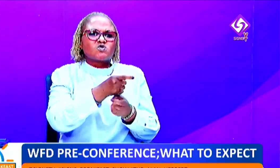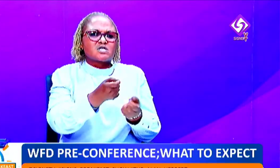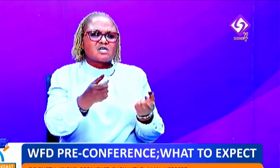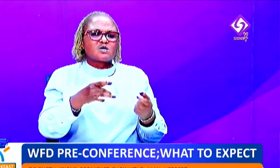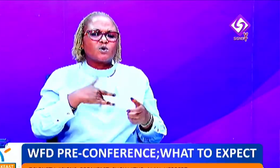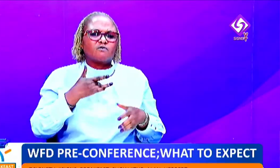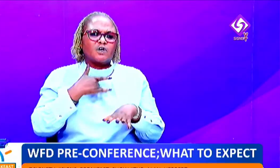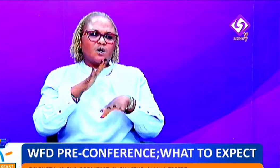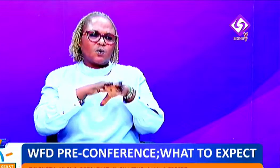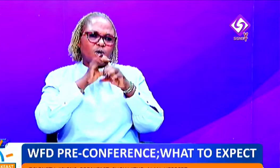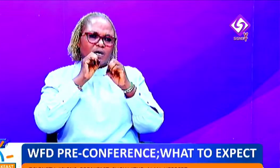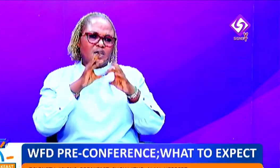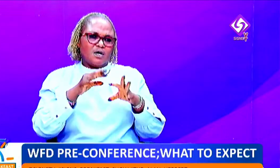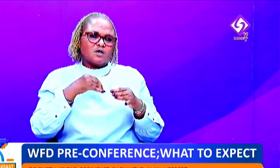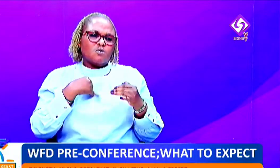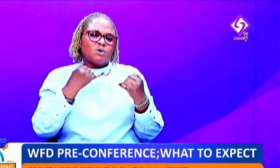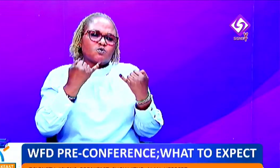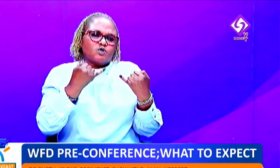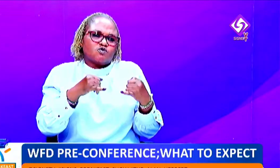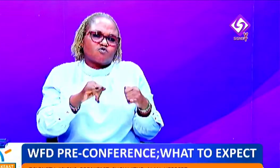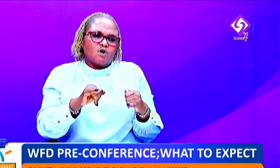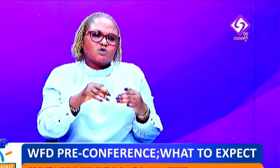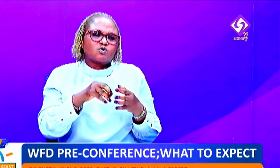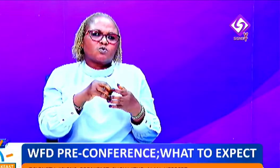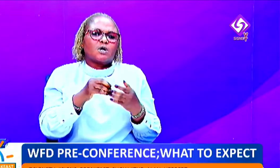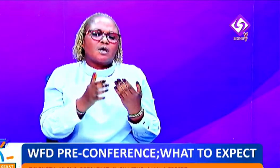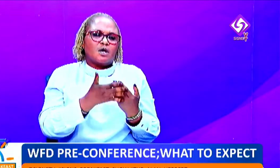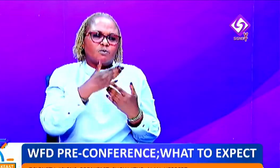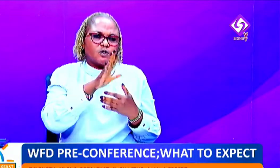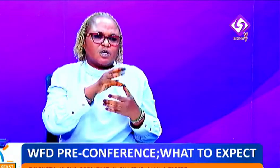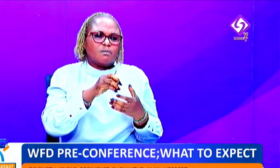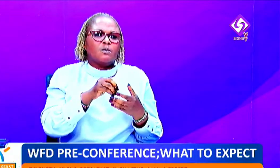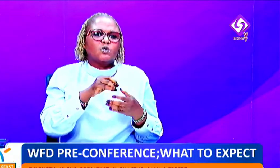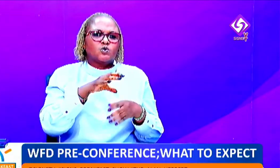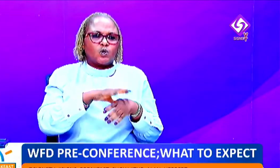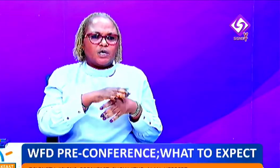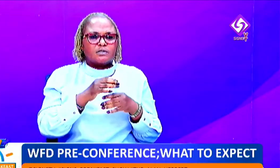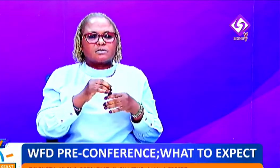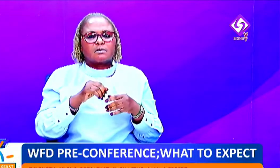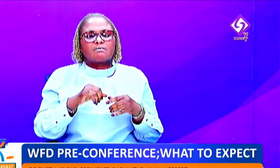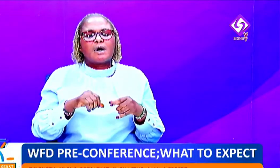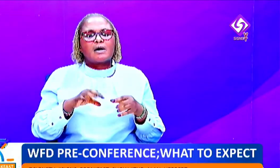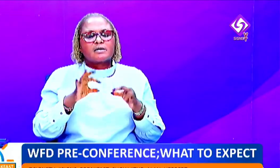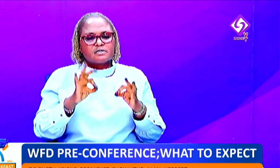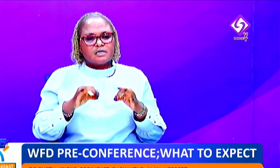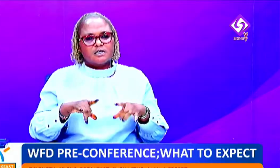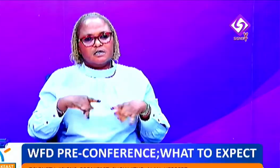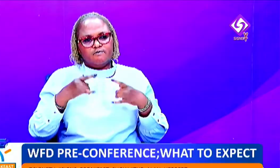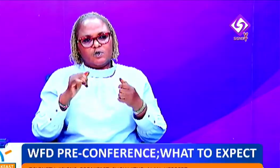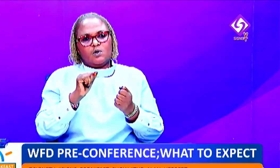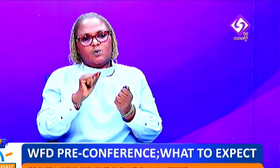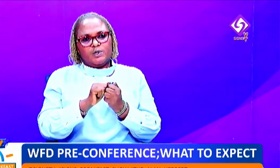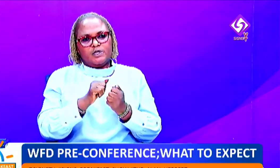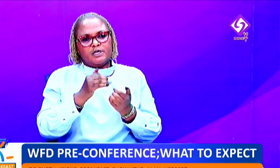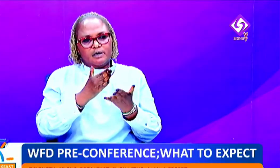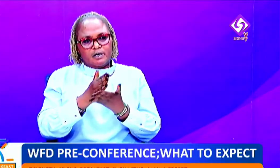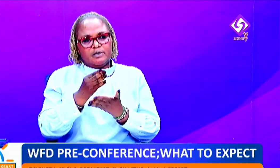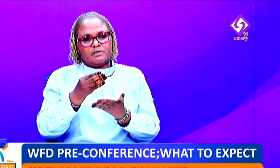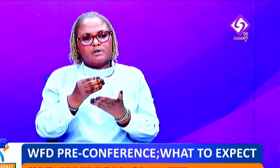trying to look for something to do. And many of the times we find them vulnerable to becoming sex workers. So we are trying to avoid that. We want them to have a good